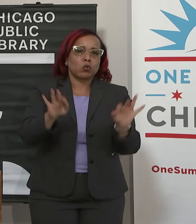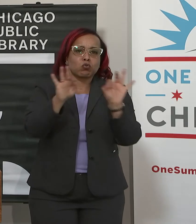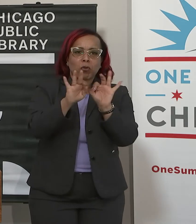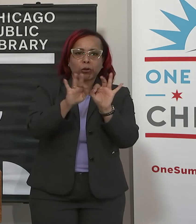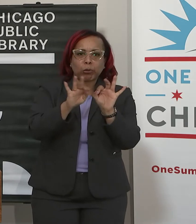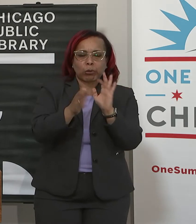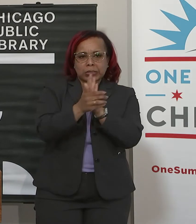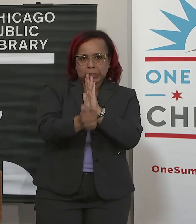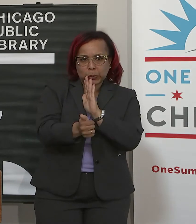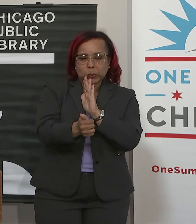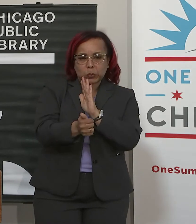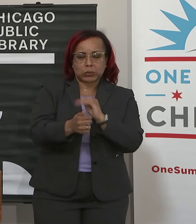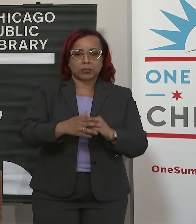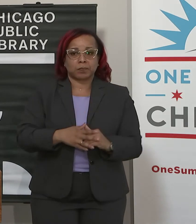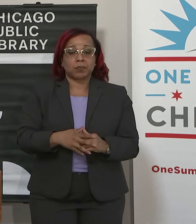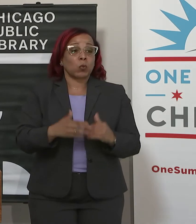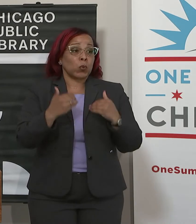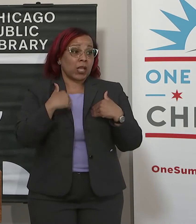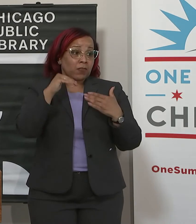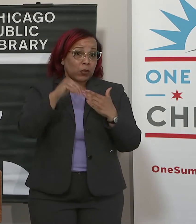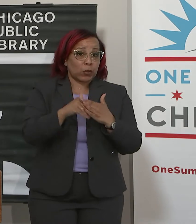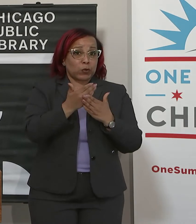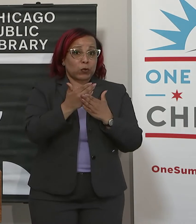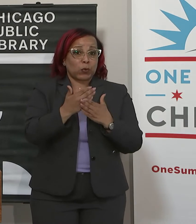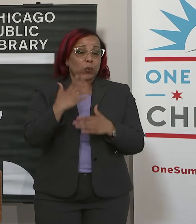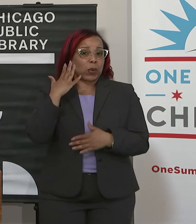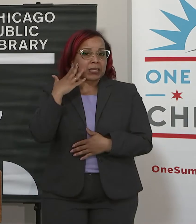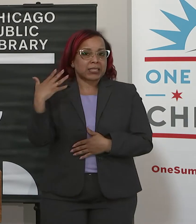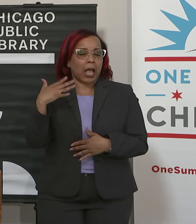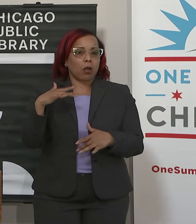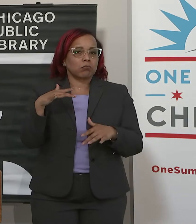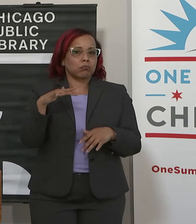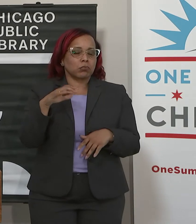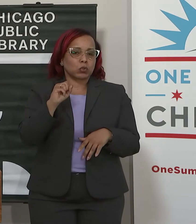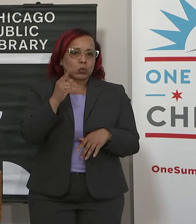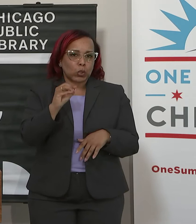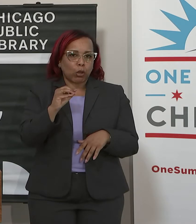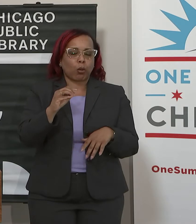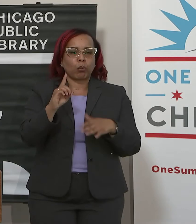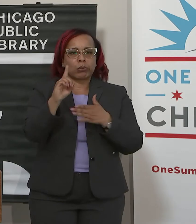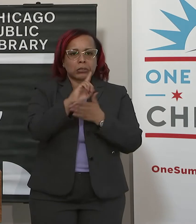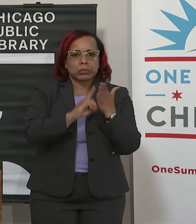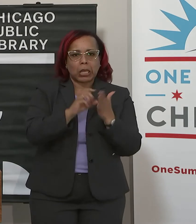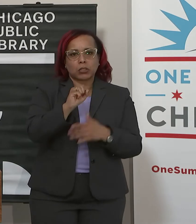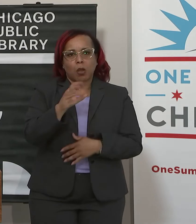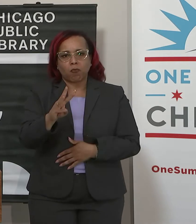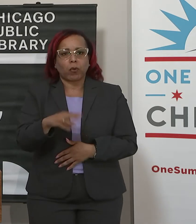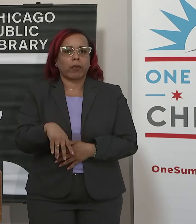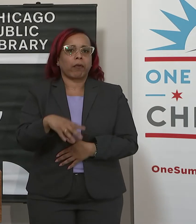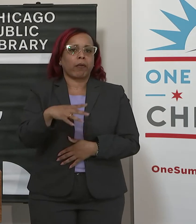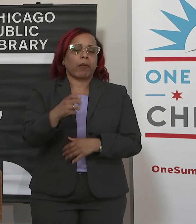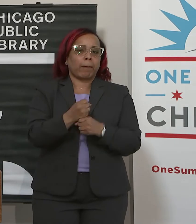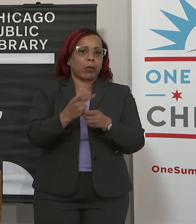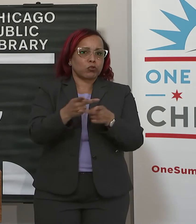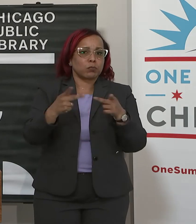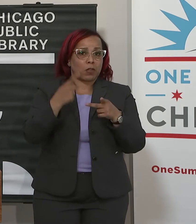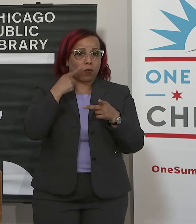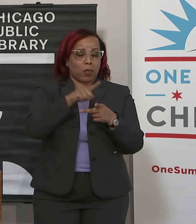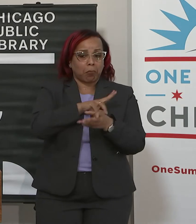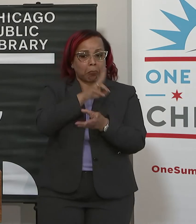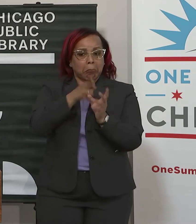21st century skills. We have a new sound recording studio, design software, and makerspace for them to